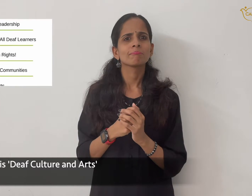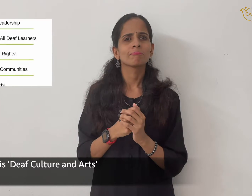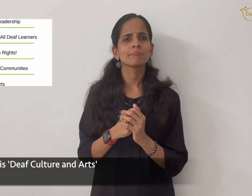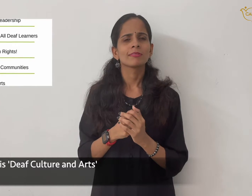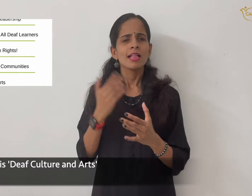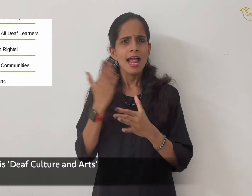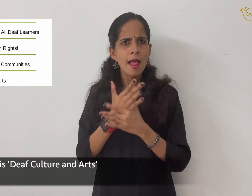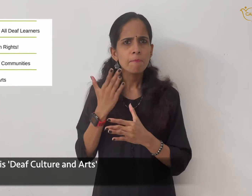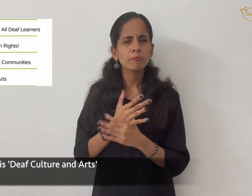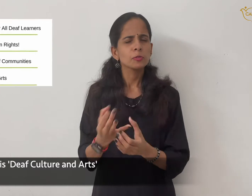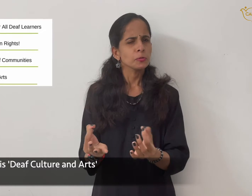arts.